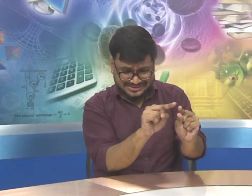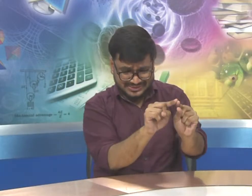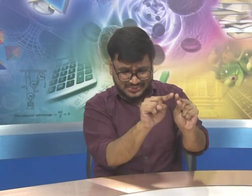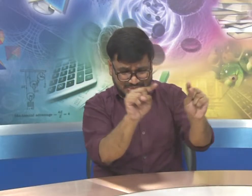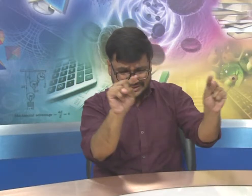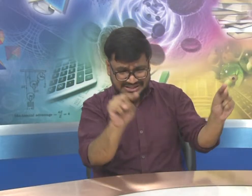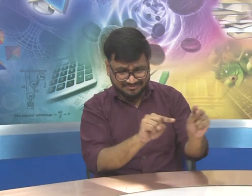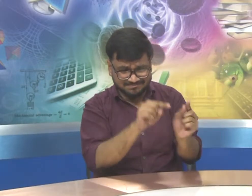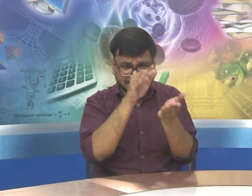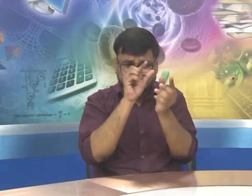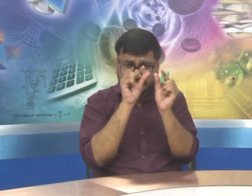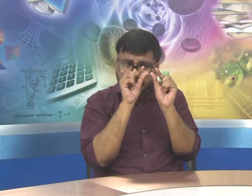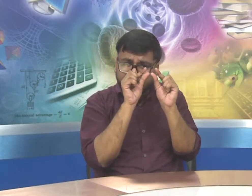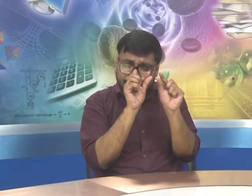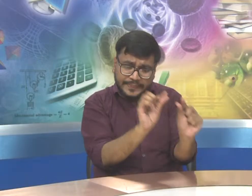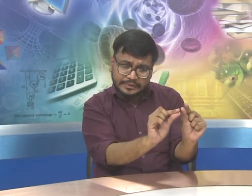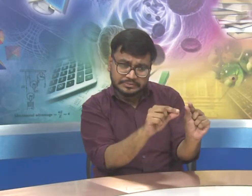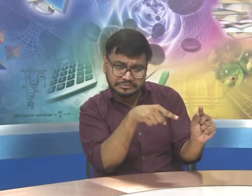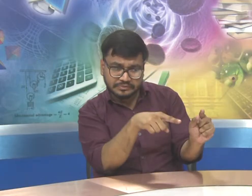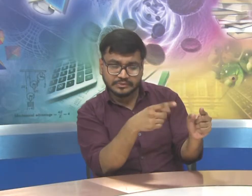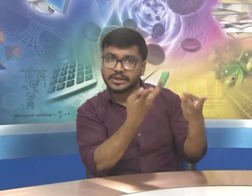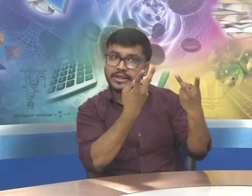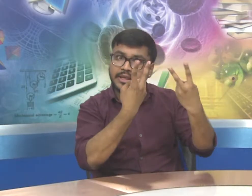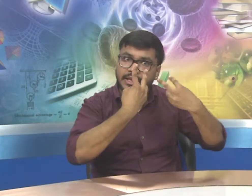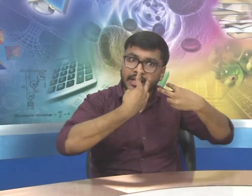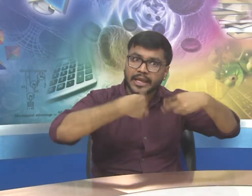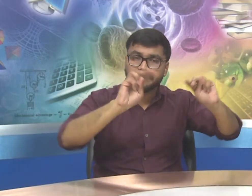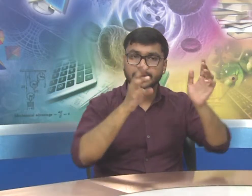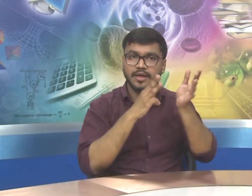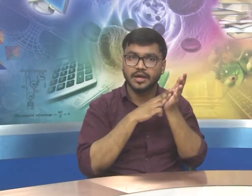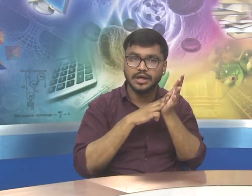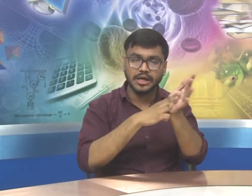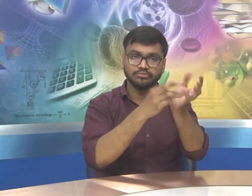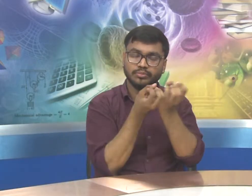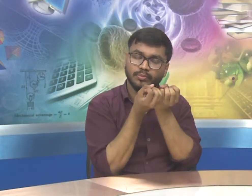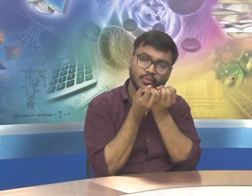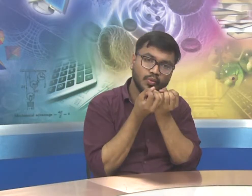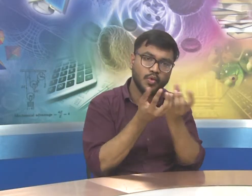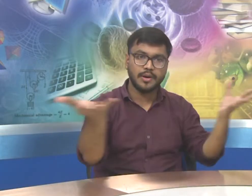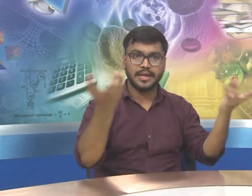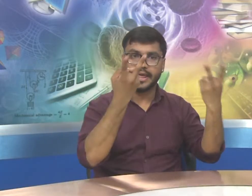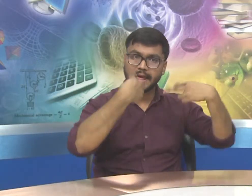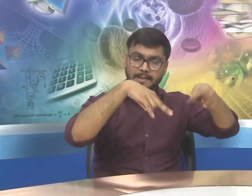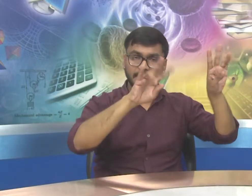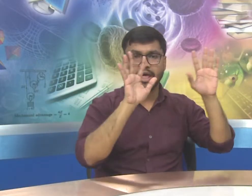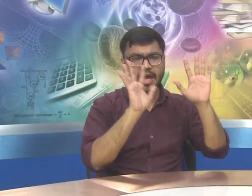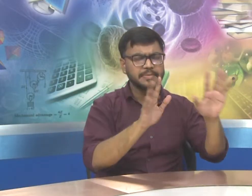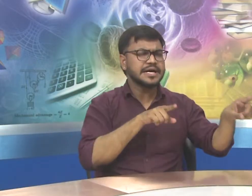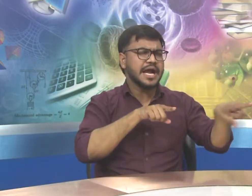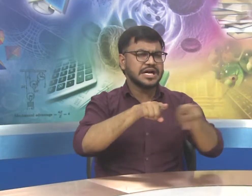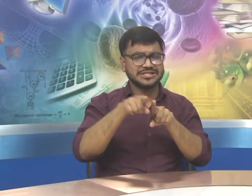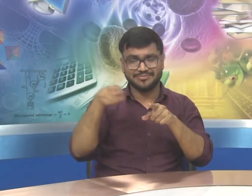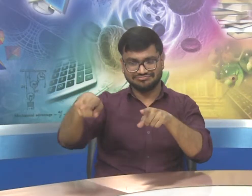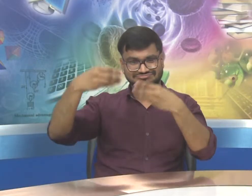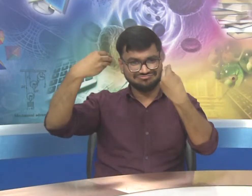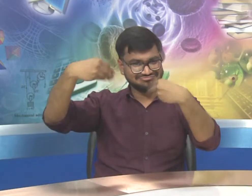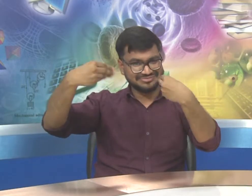Even million of atoms stacked form a layer only as thick